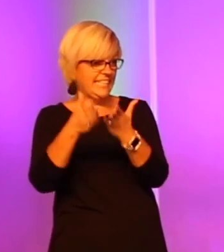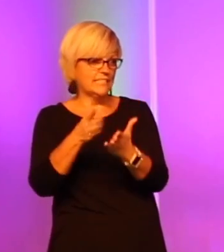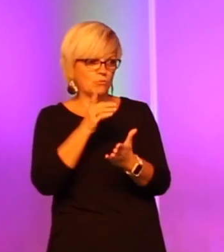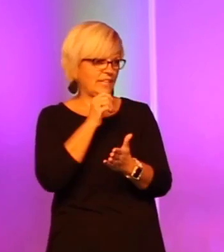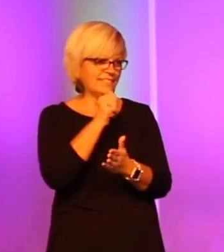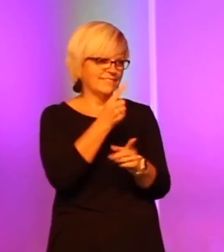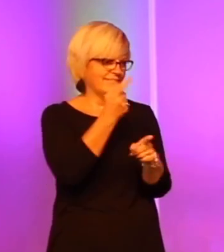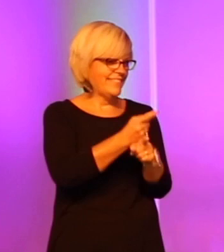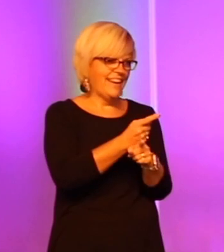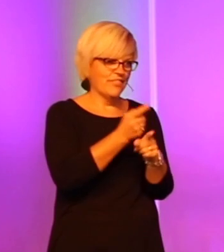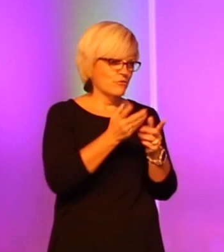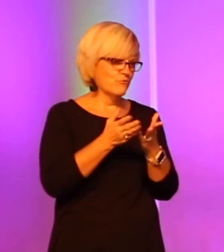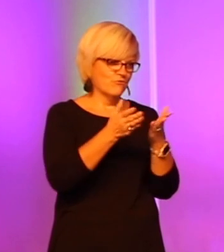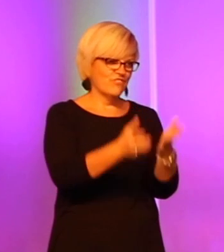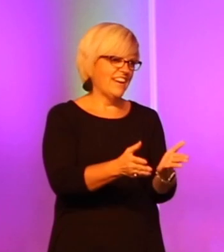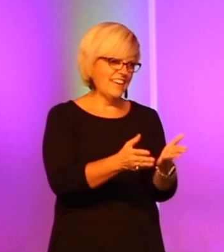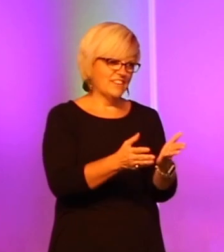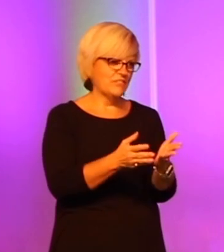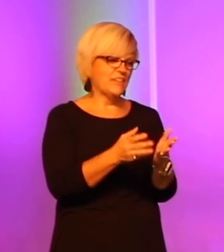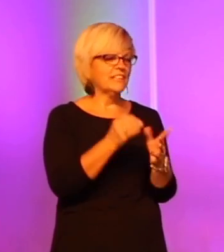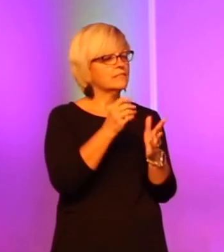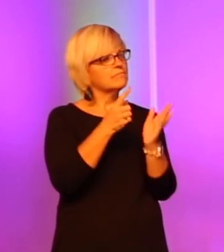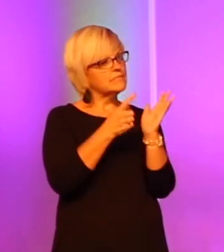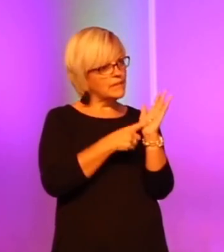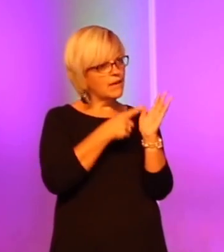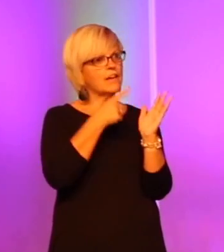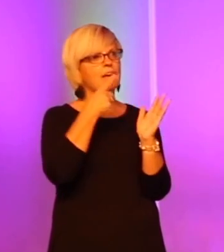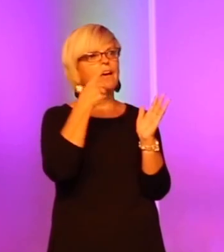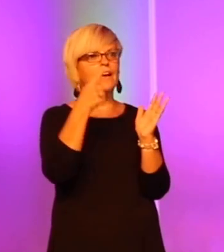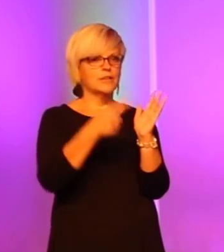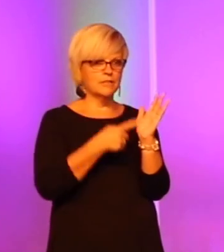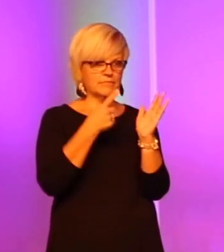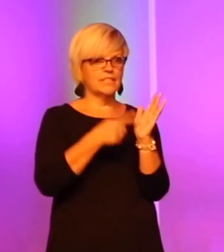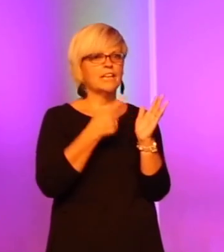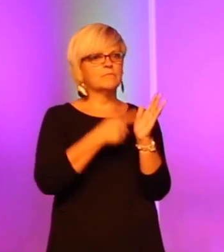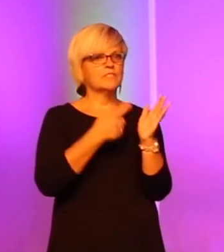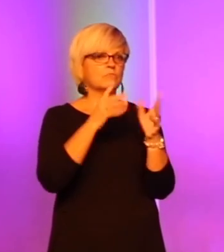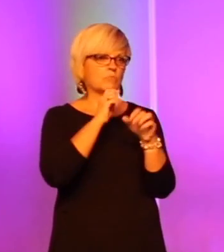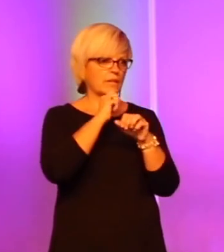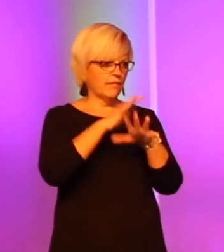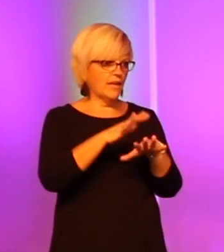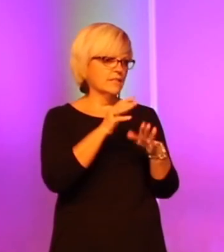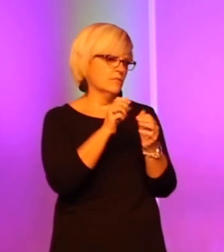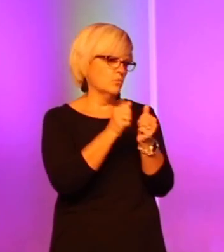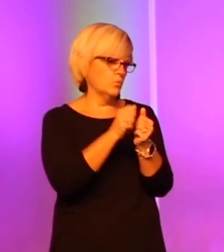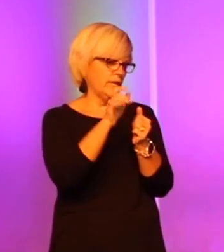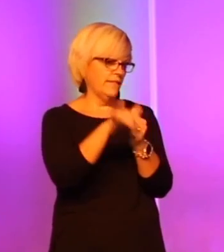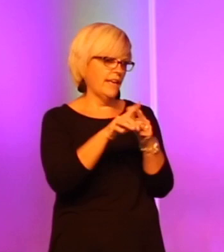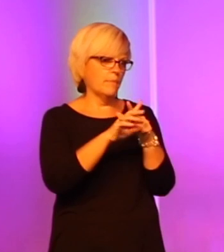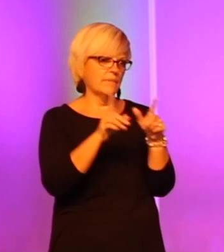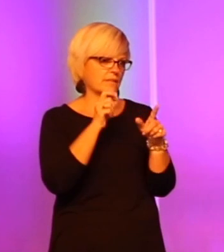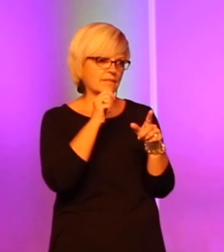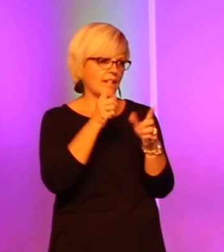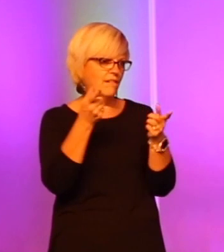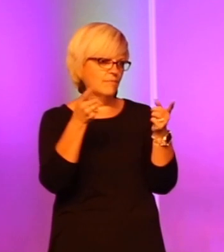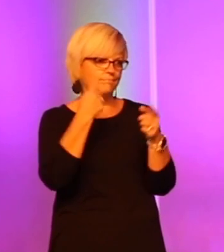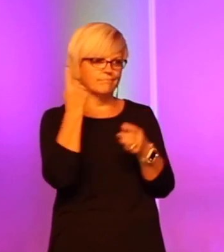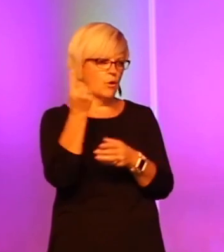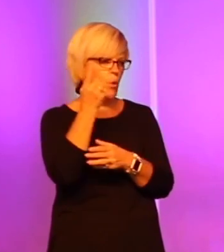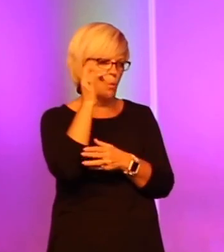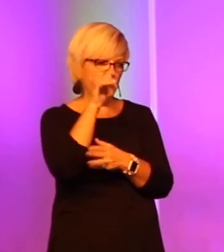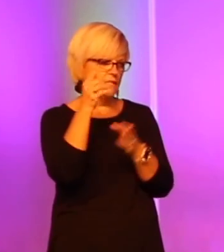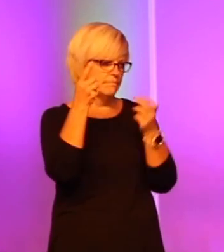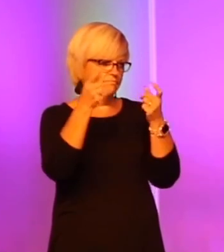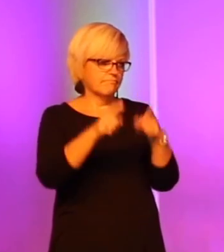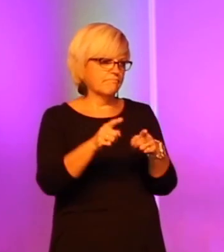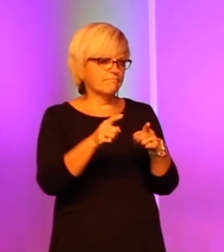general, rarely is the easy way the right way. Once in a while, we're blessed with that reality. but rarely is it true. We